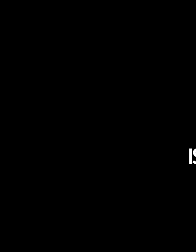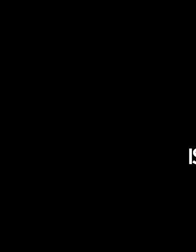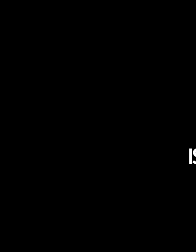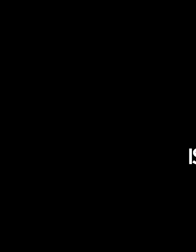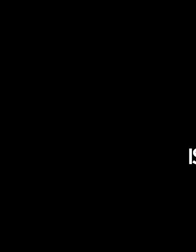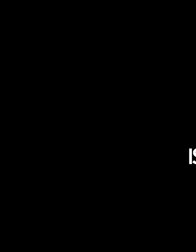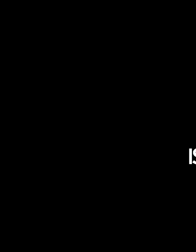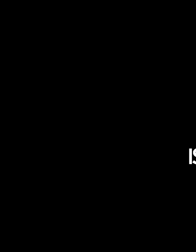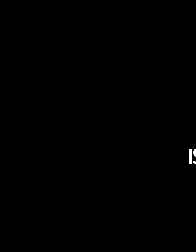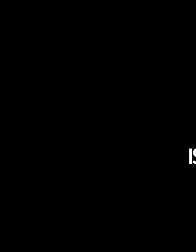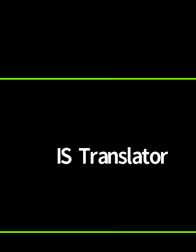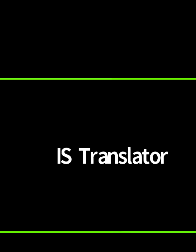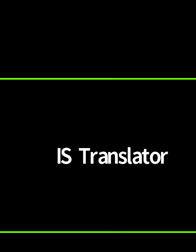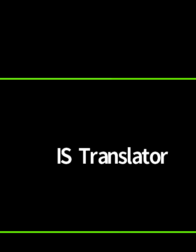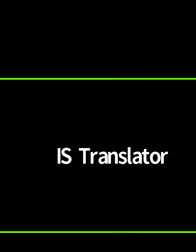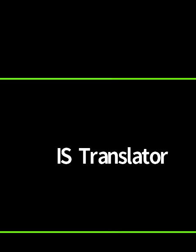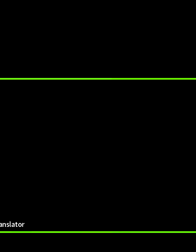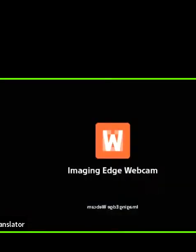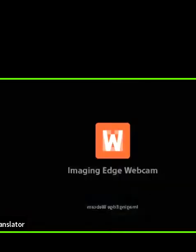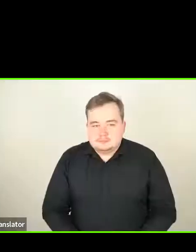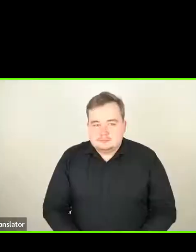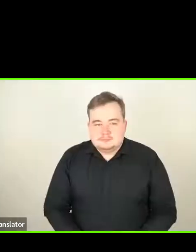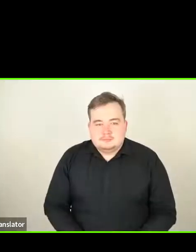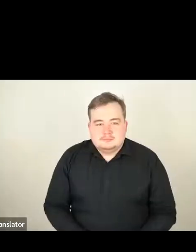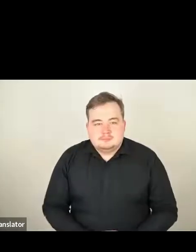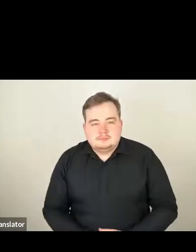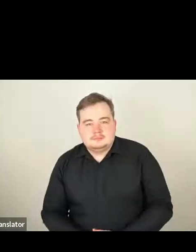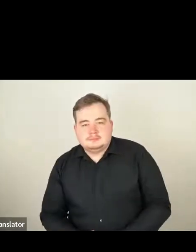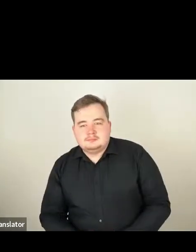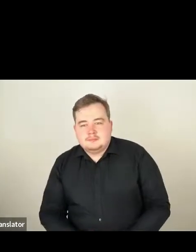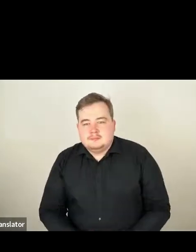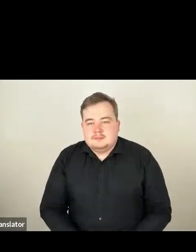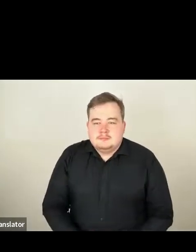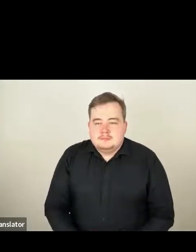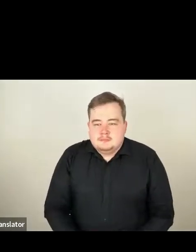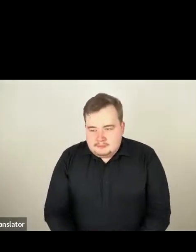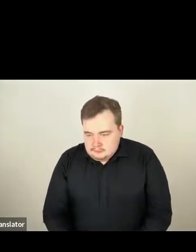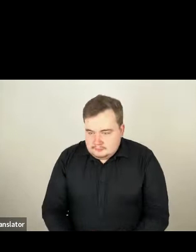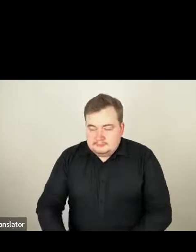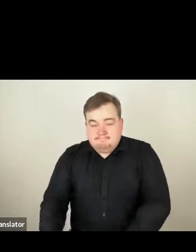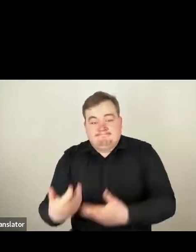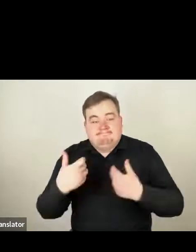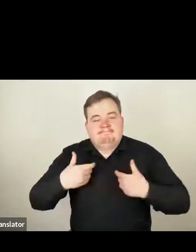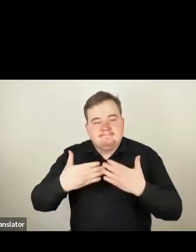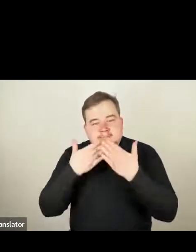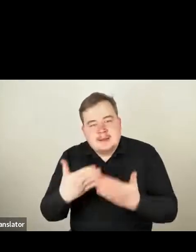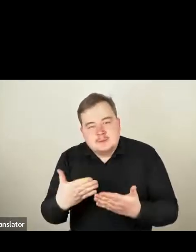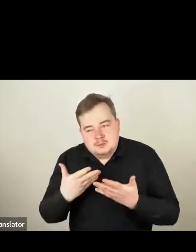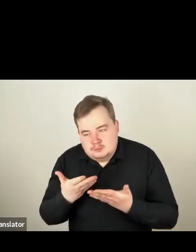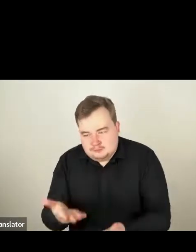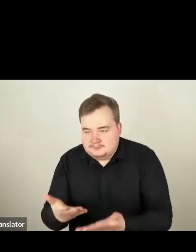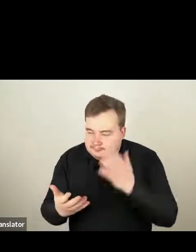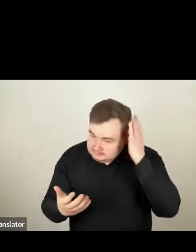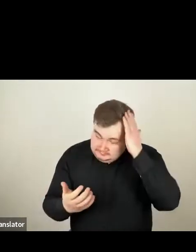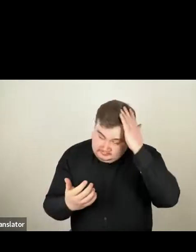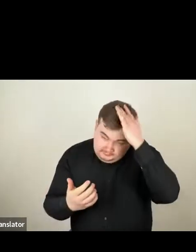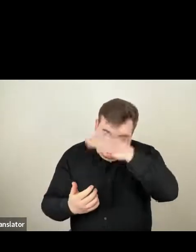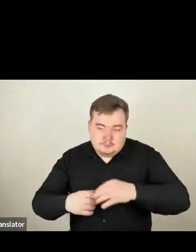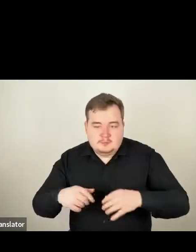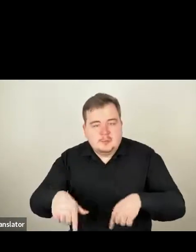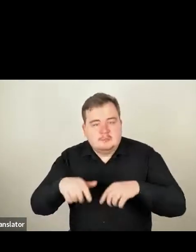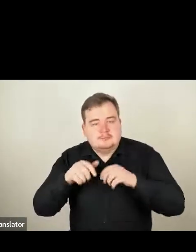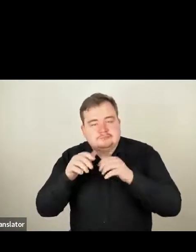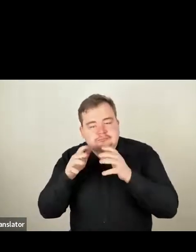as Special Representative, but also for reminding us on their, in a way, intersection of these